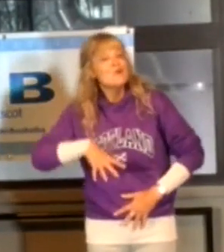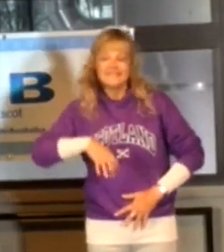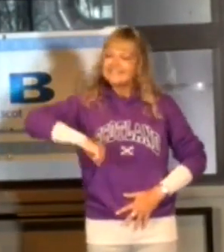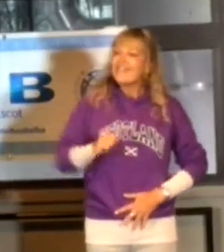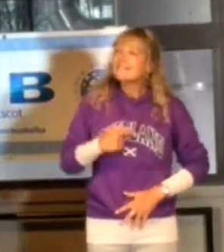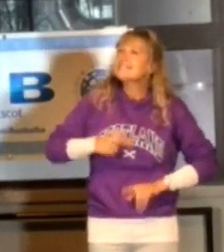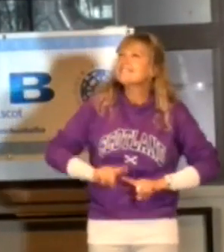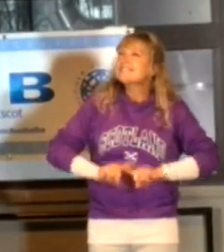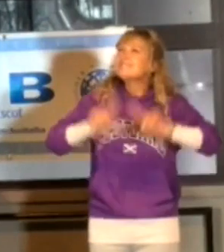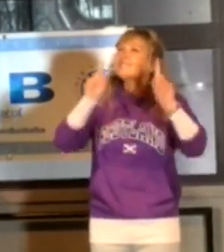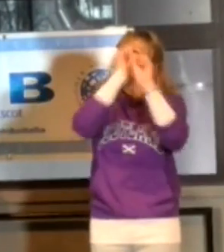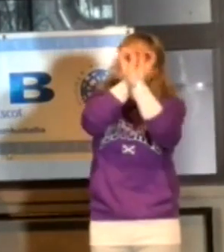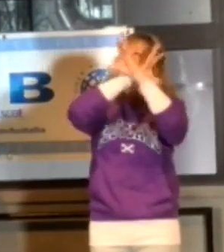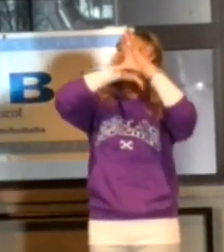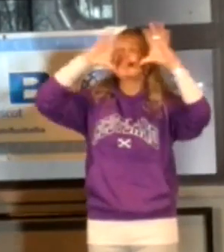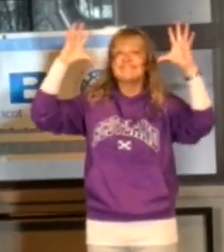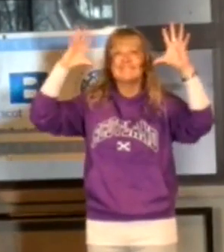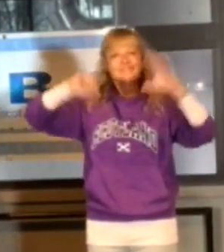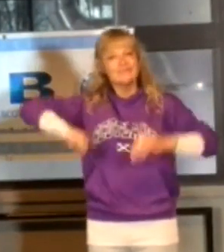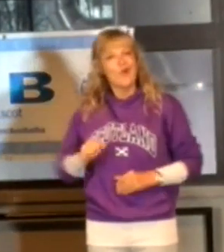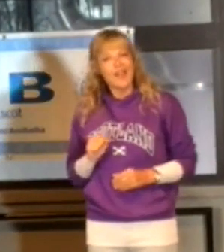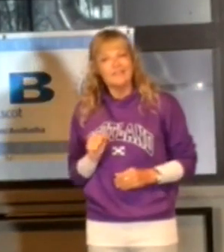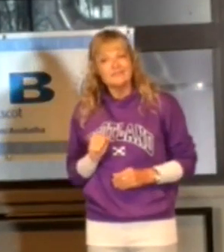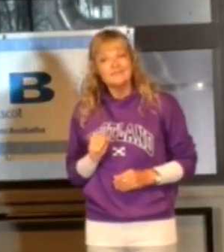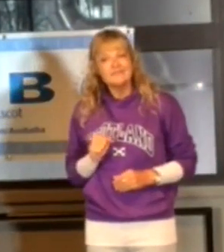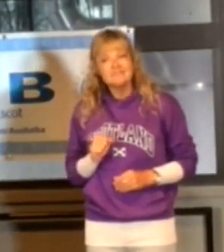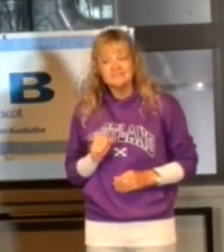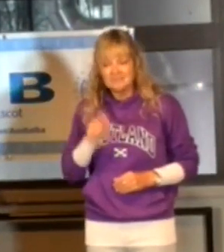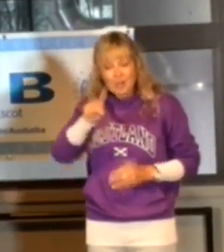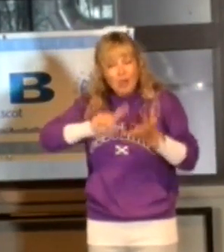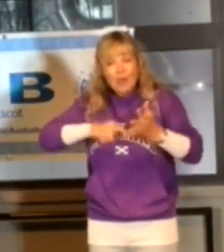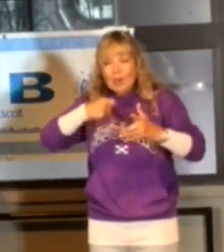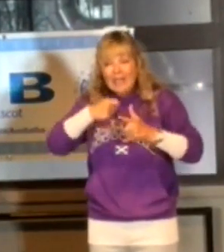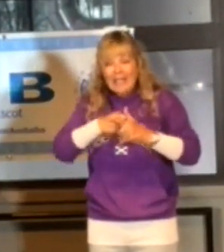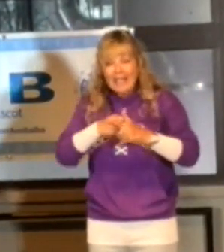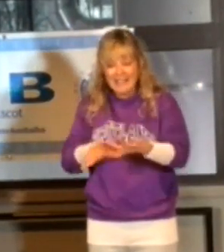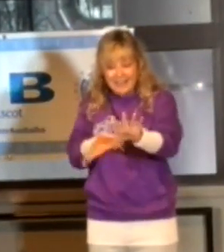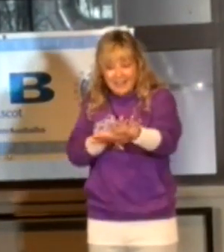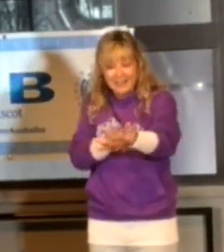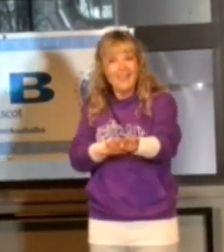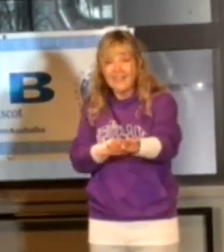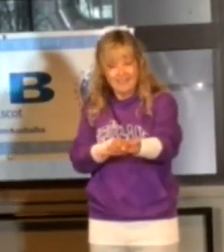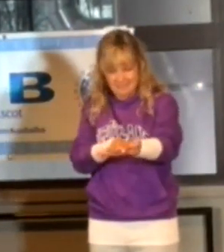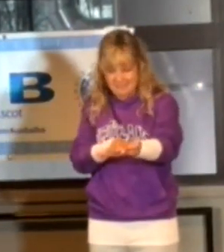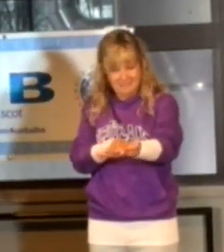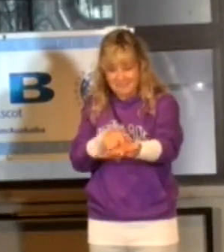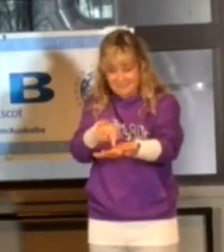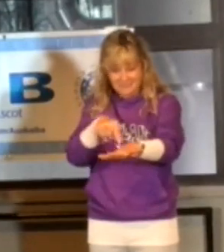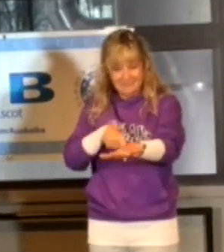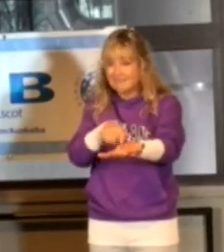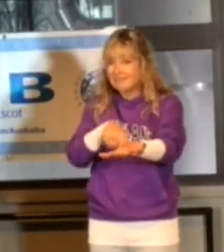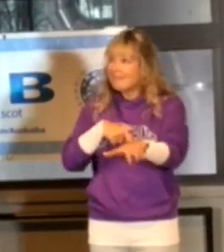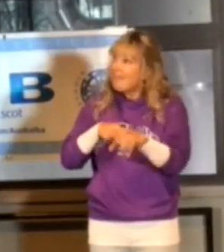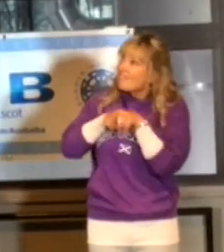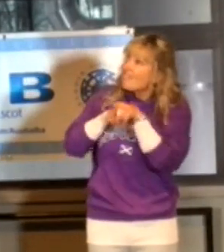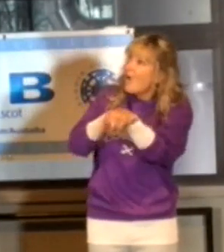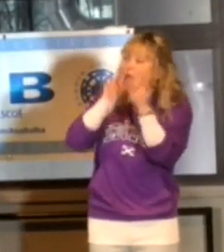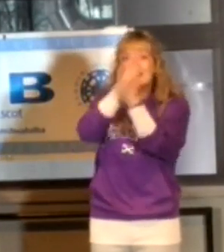state. The United Kingdom state is not a state which abides by international